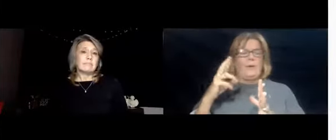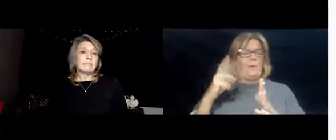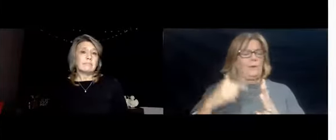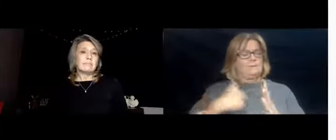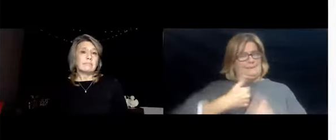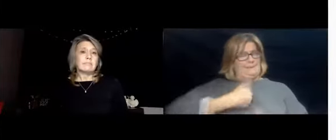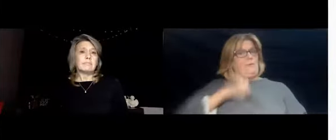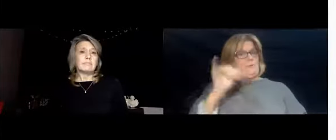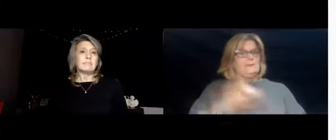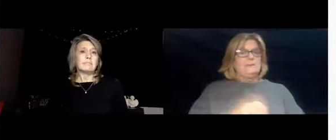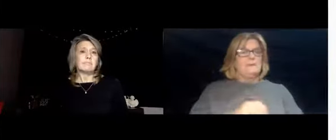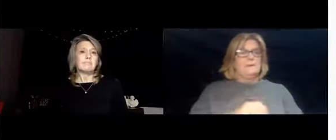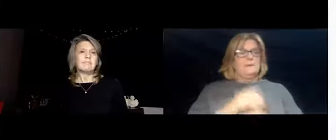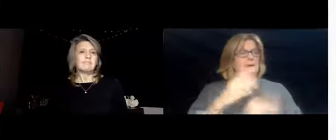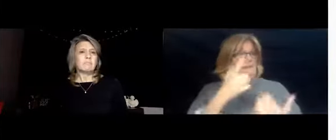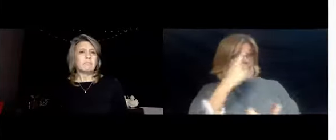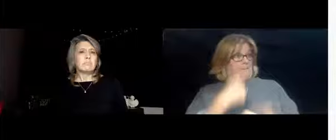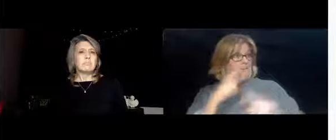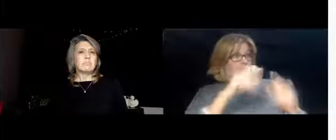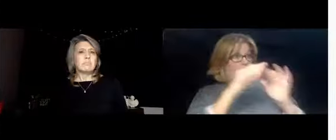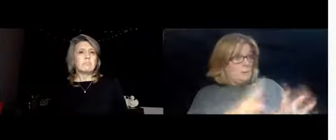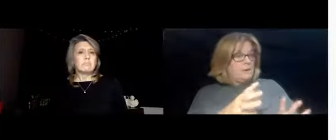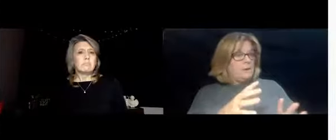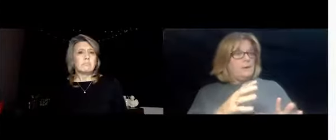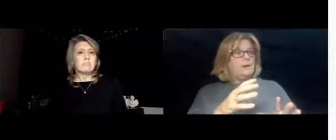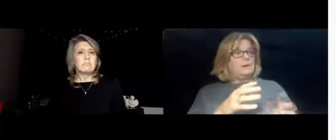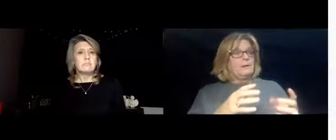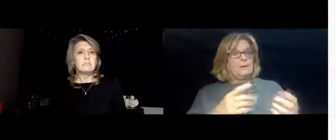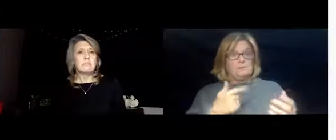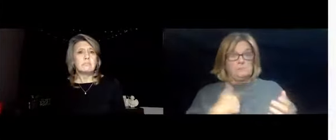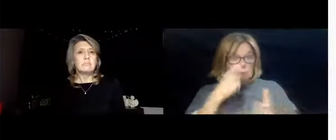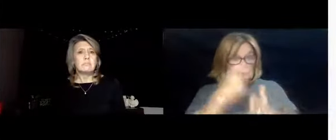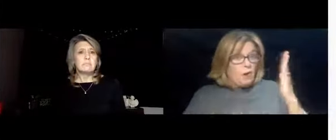Sometimes the interpreter will ask me, or even for myself,